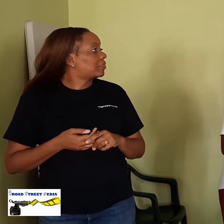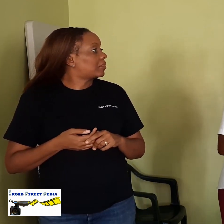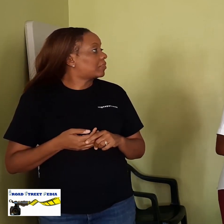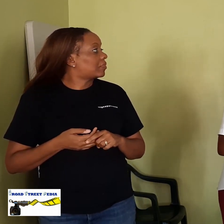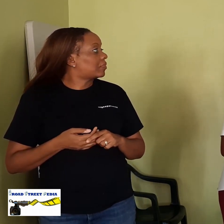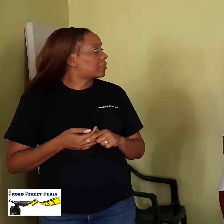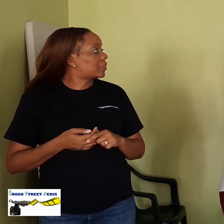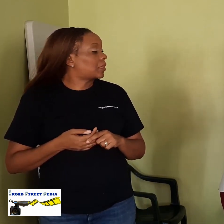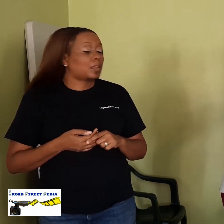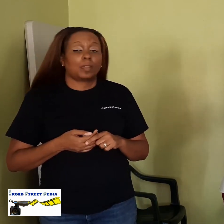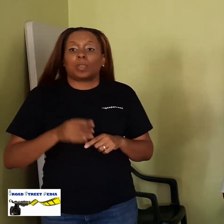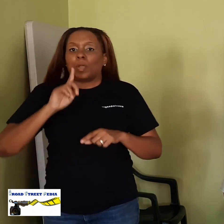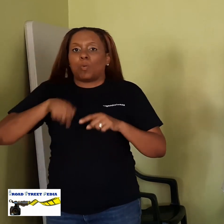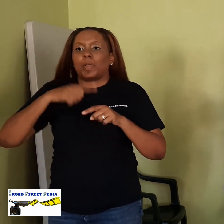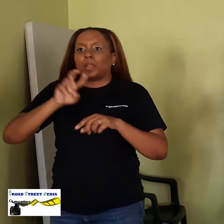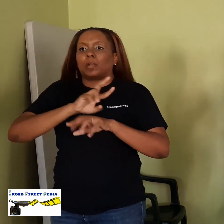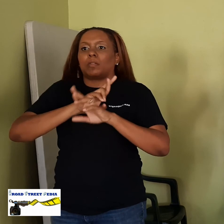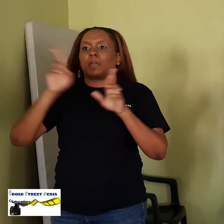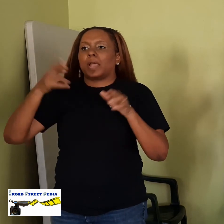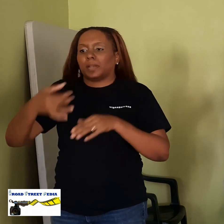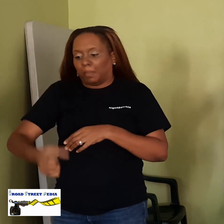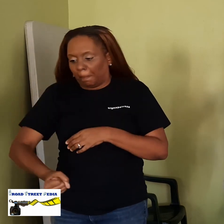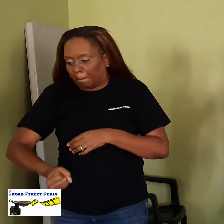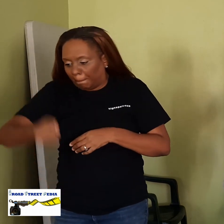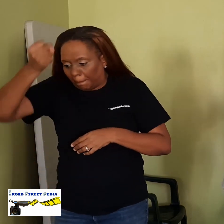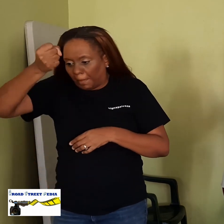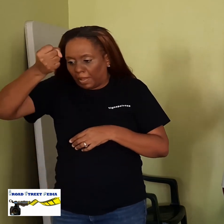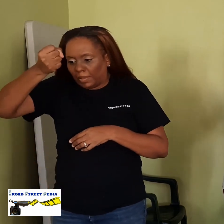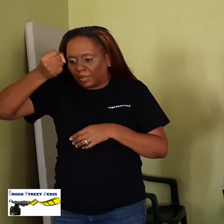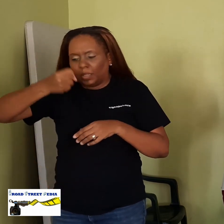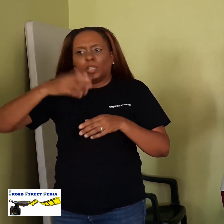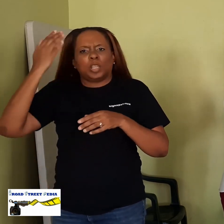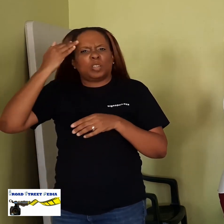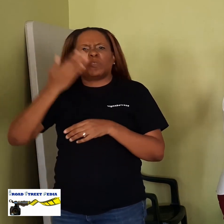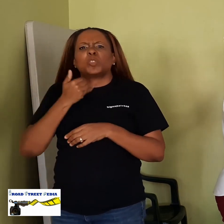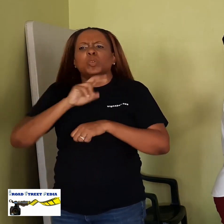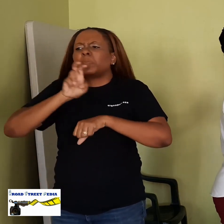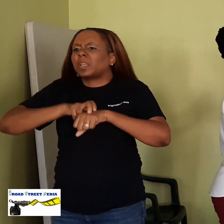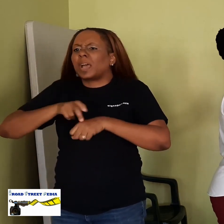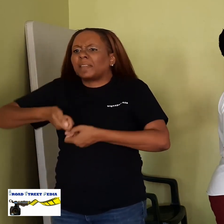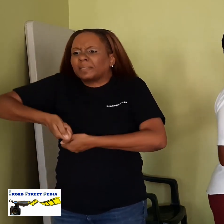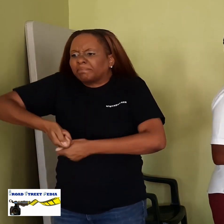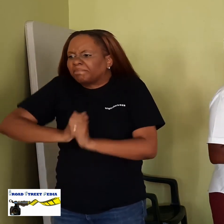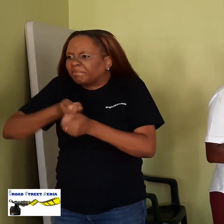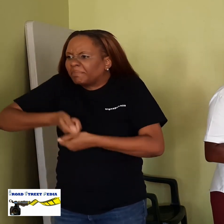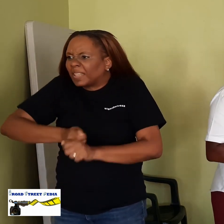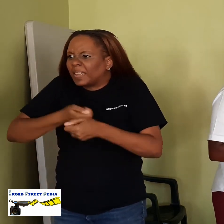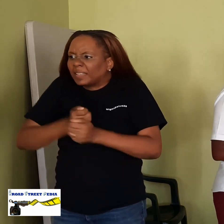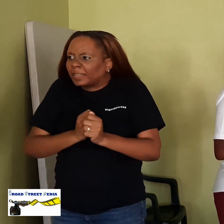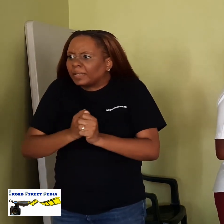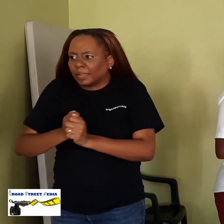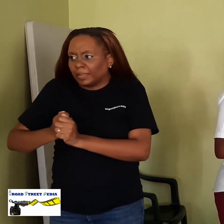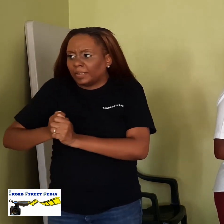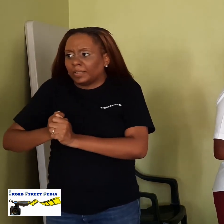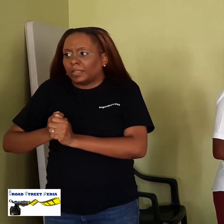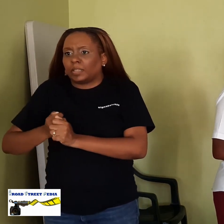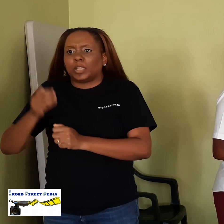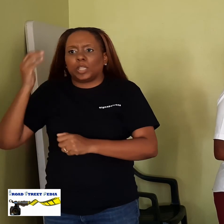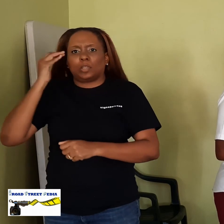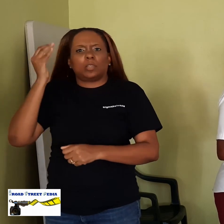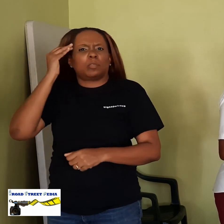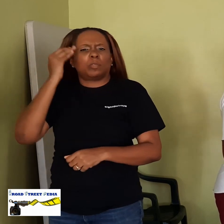harvesting tool. In this case, for the digging of sweet potatoes and the cassavas, we use